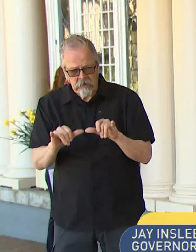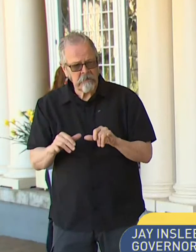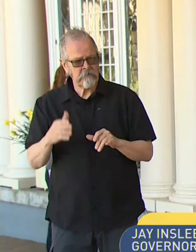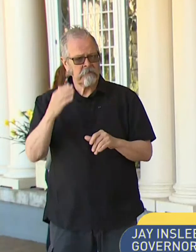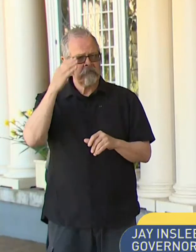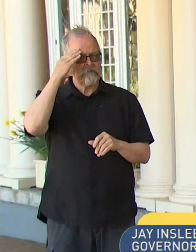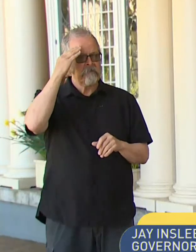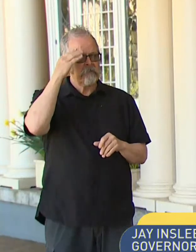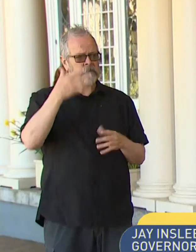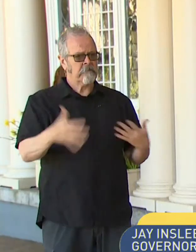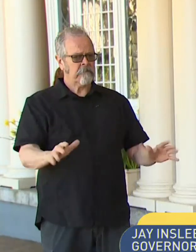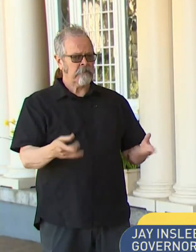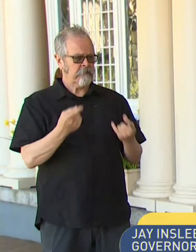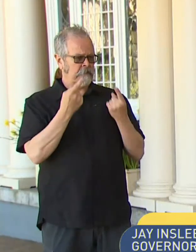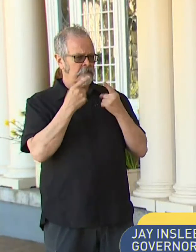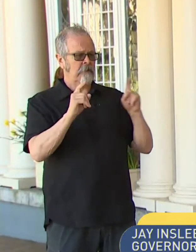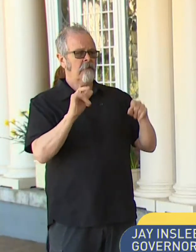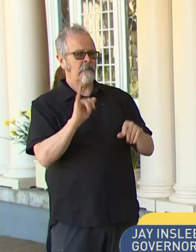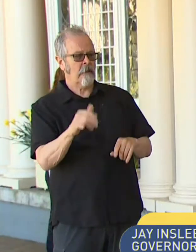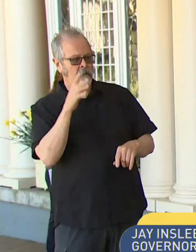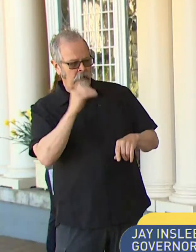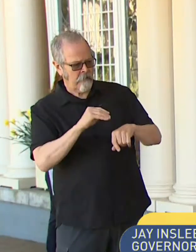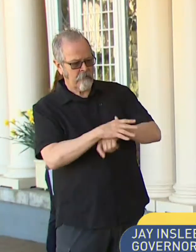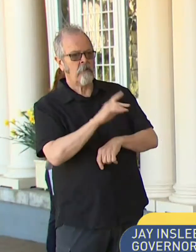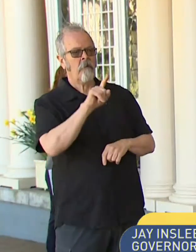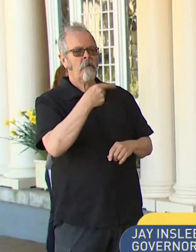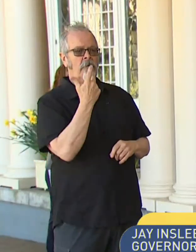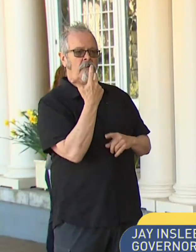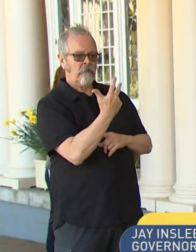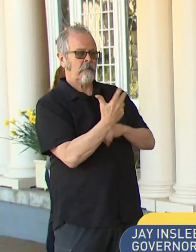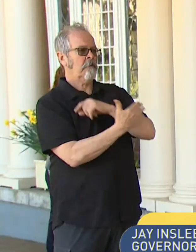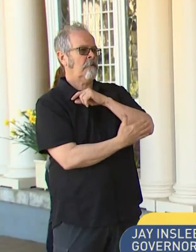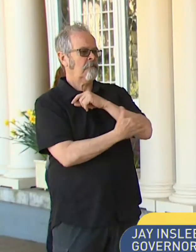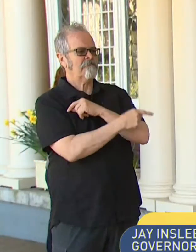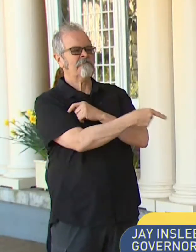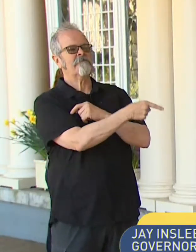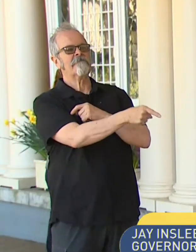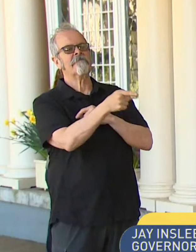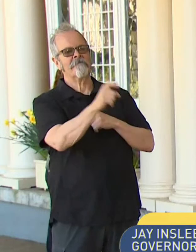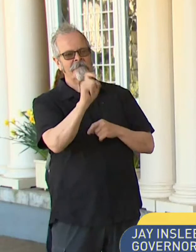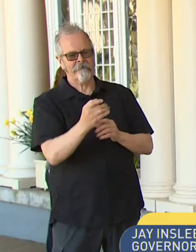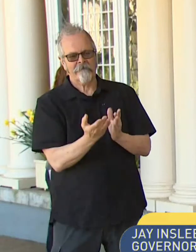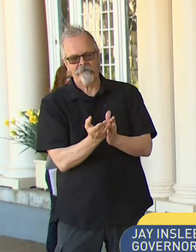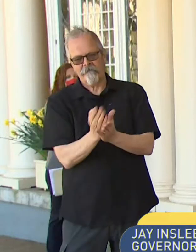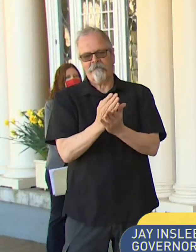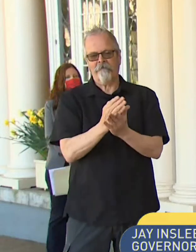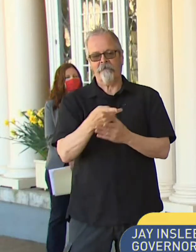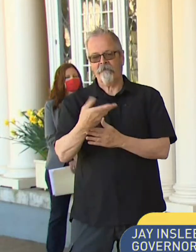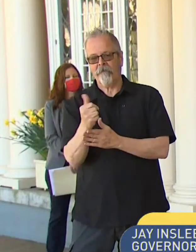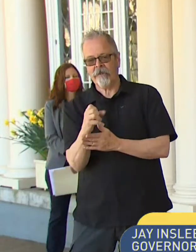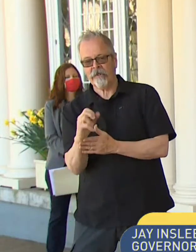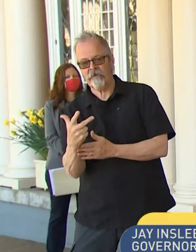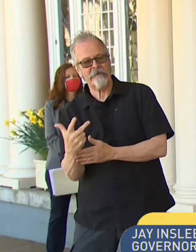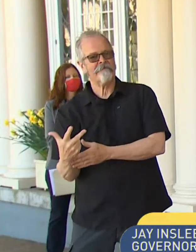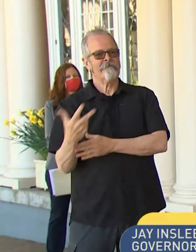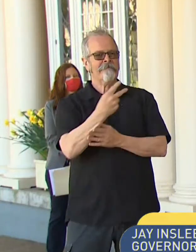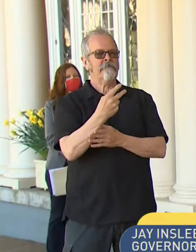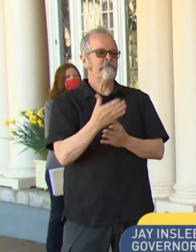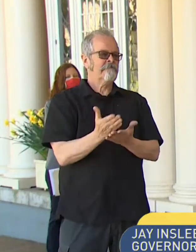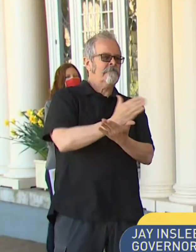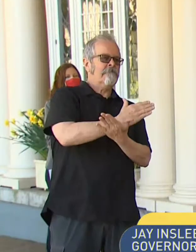3 counties. It is rolled back. There are still businesses that are open. They've had reduced capacity. Is it I think,